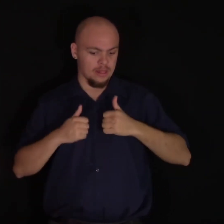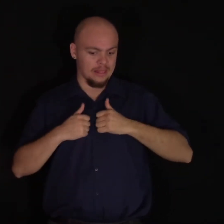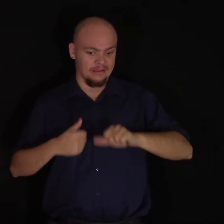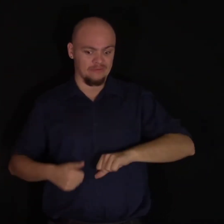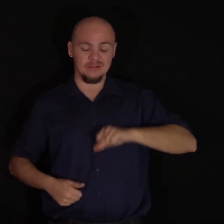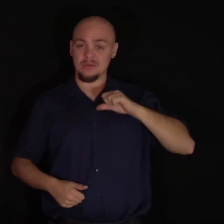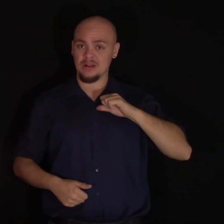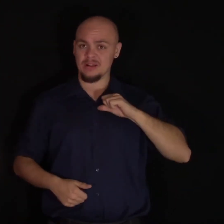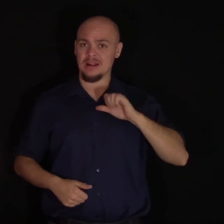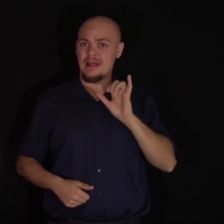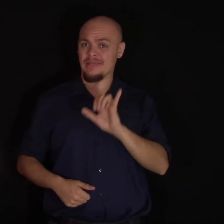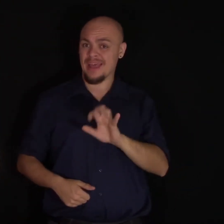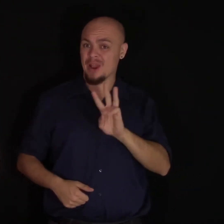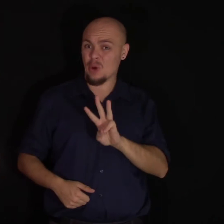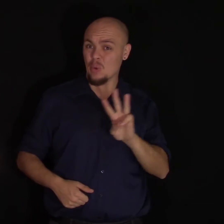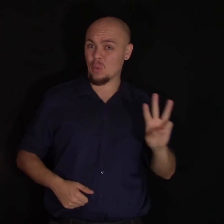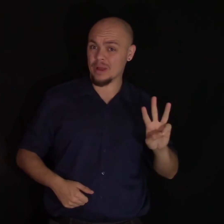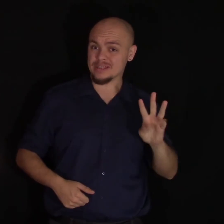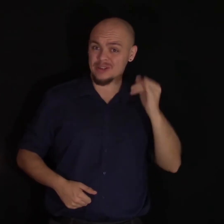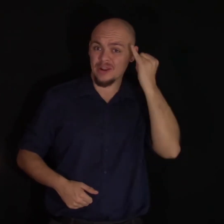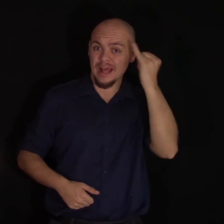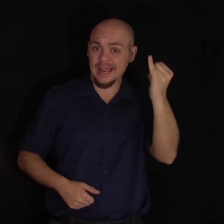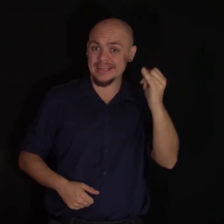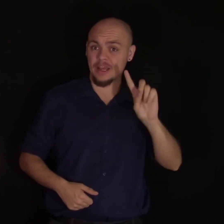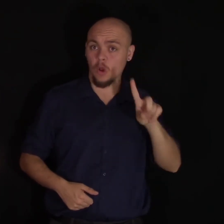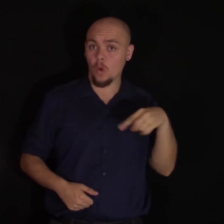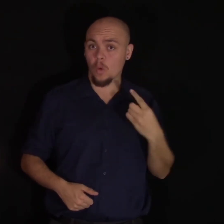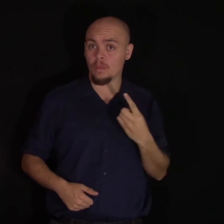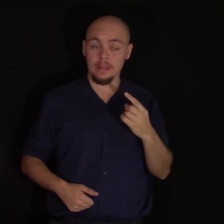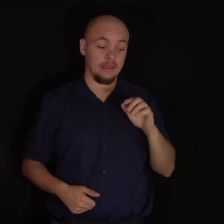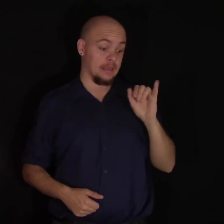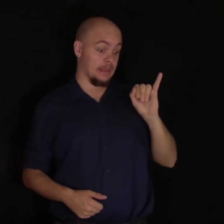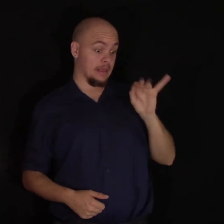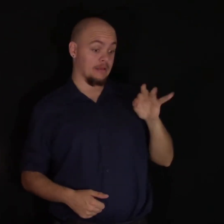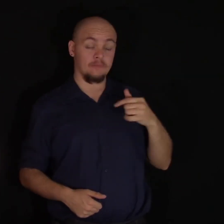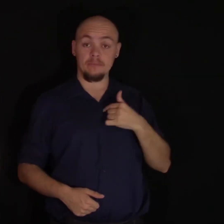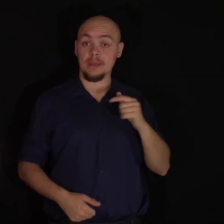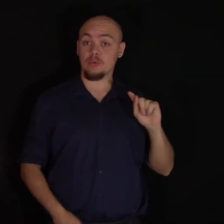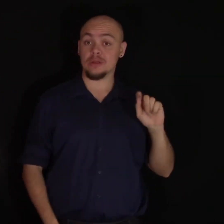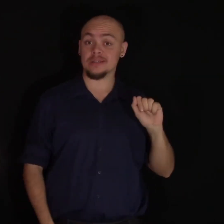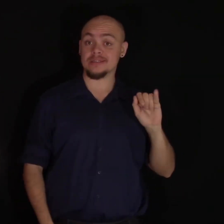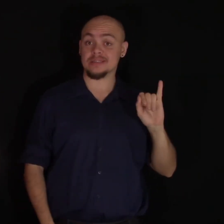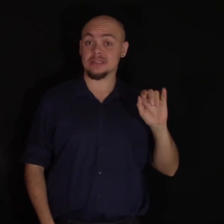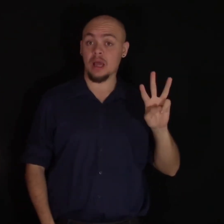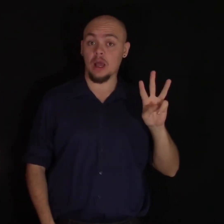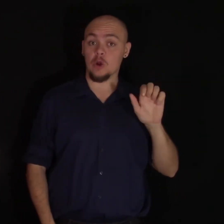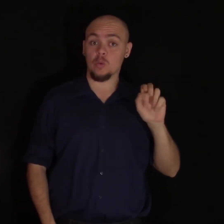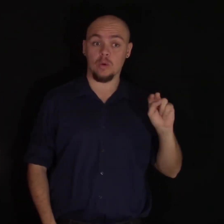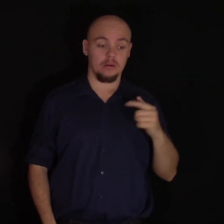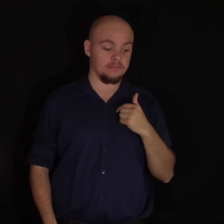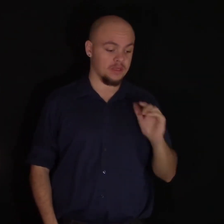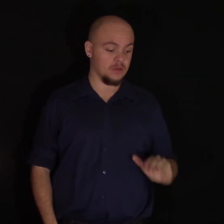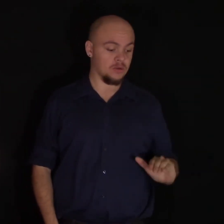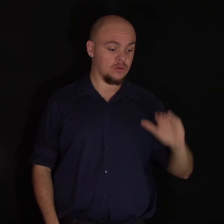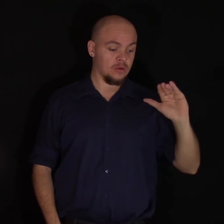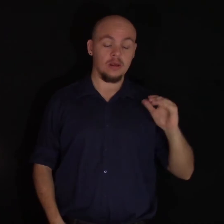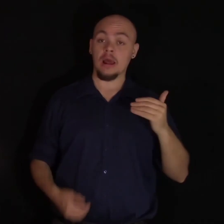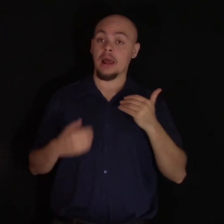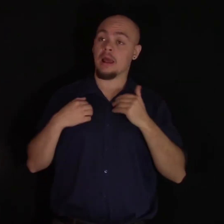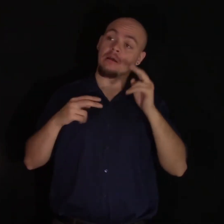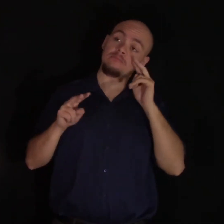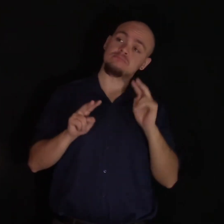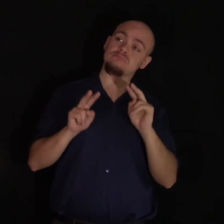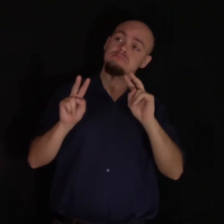Western idea? If I had grown up in Taiwan, or any place outside of the West, would I have found models of